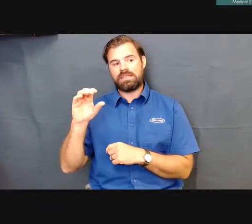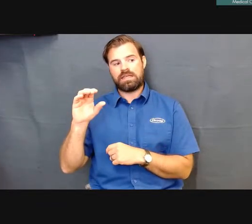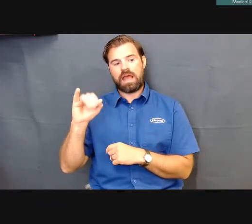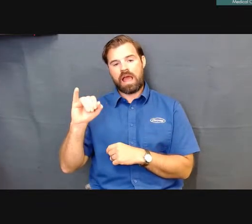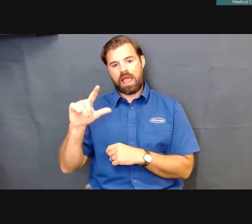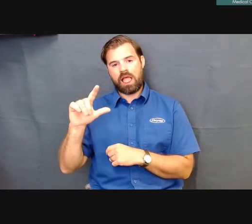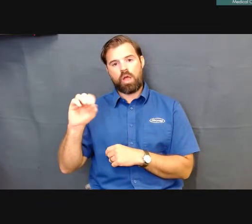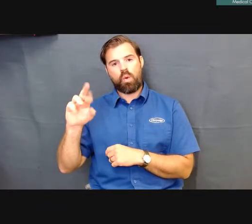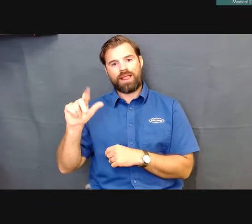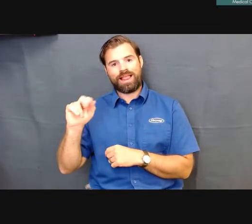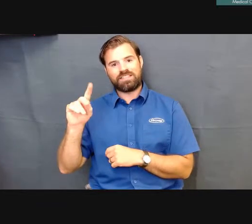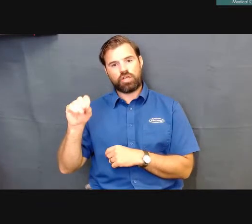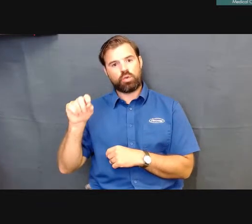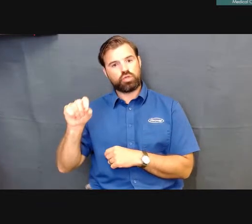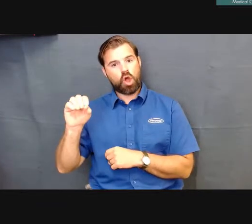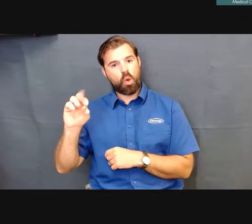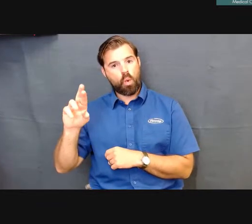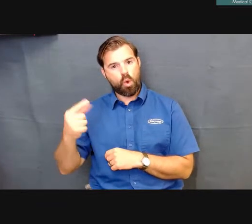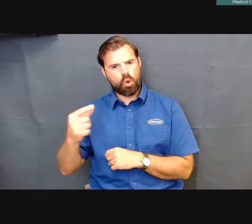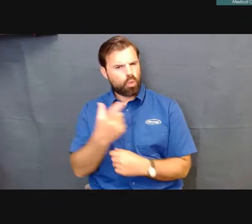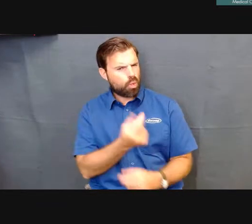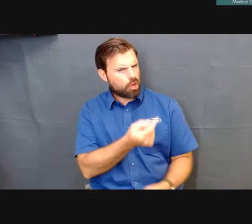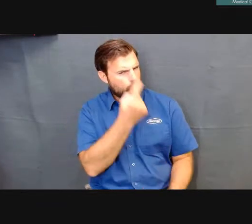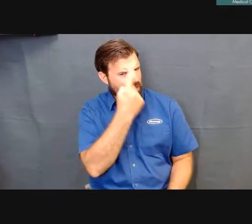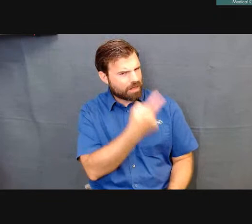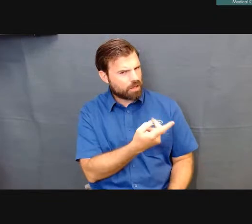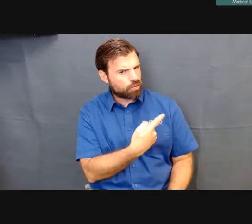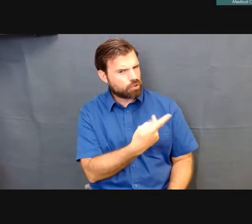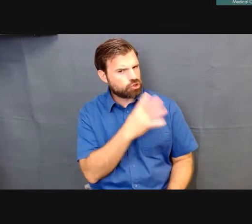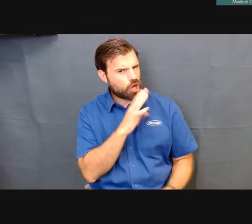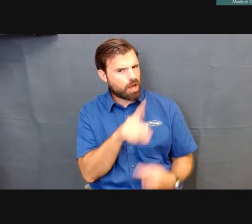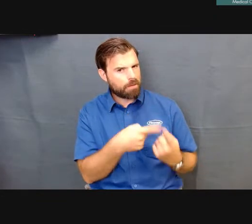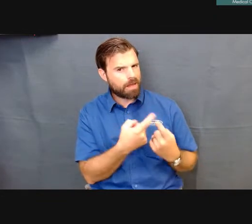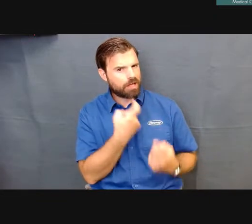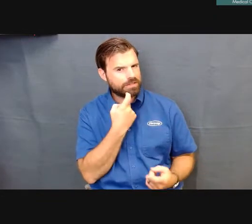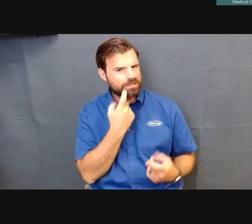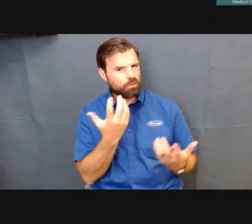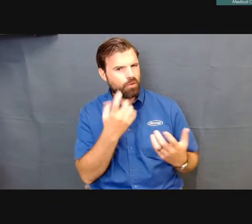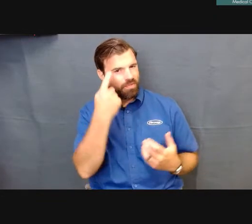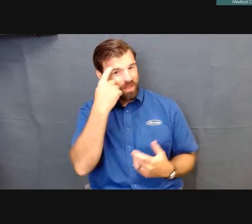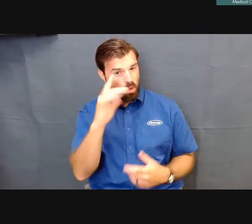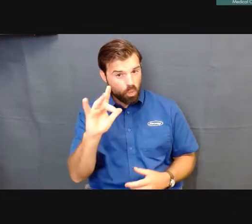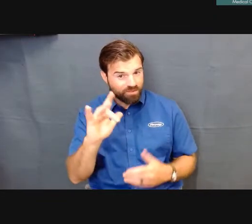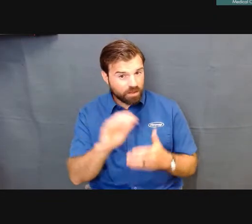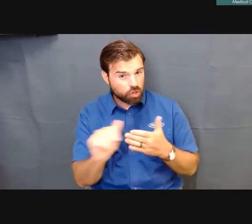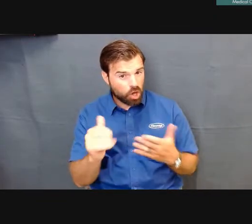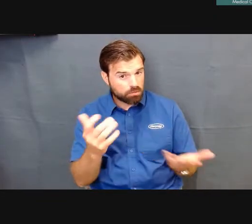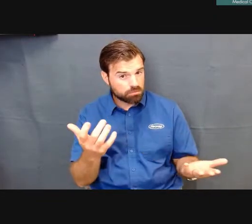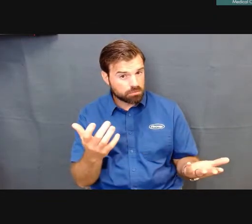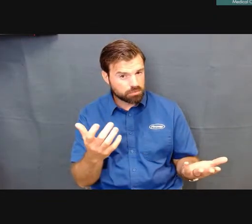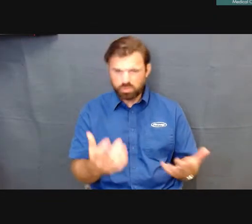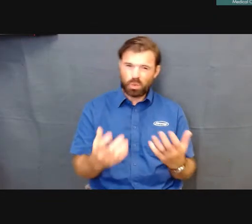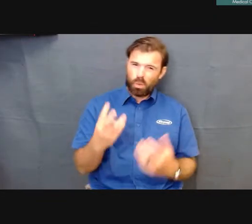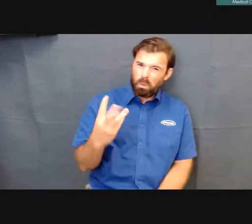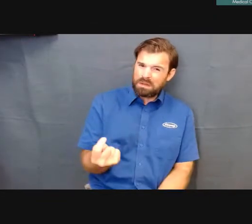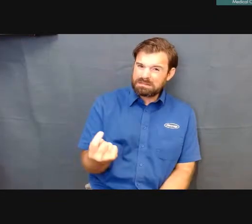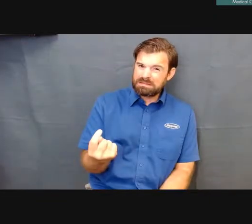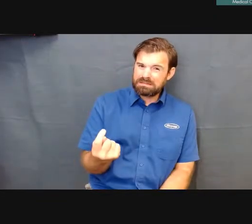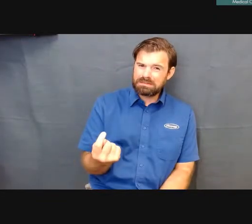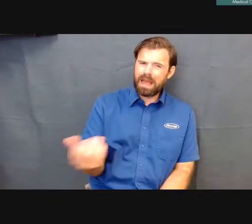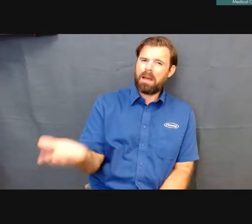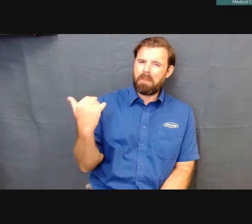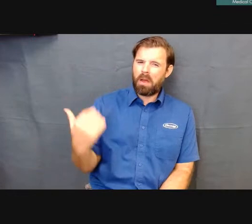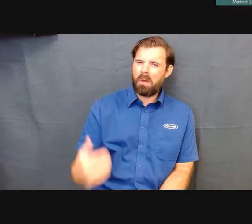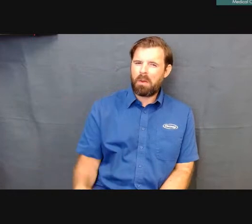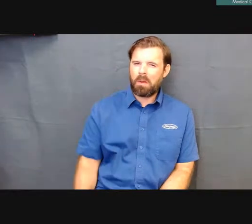celebratelive.cilorlando.org. All right, so what do you think? We were talking about this before we went live. Yeah. What do you think? $25? What? Come